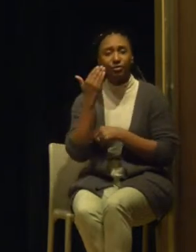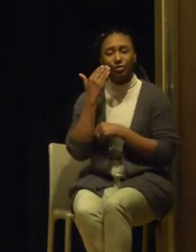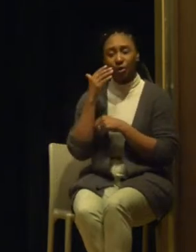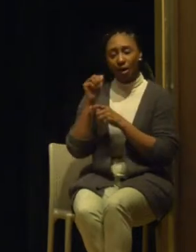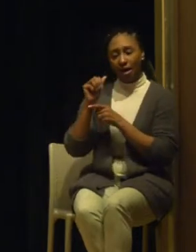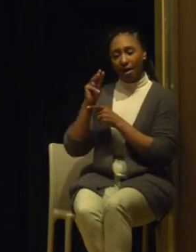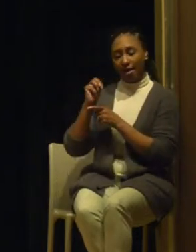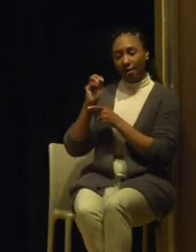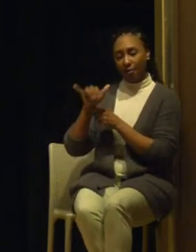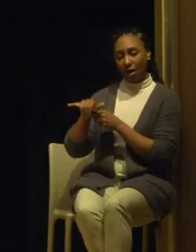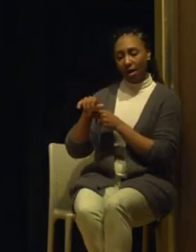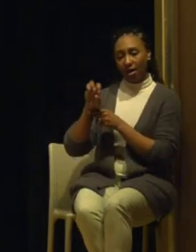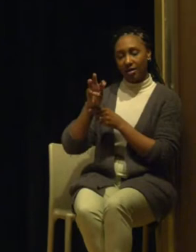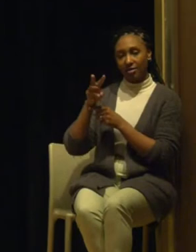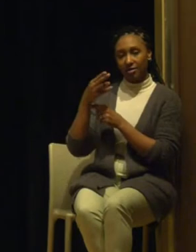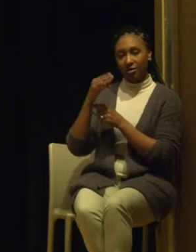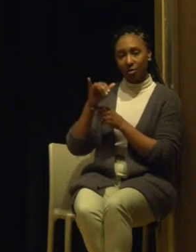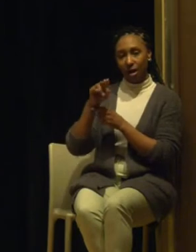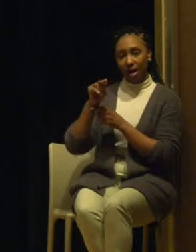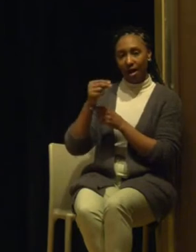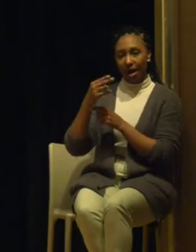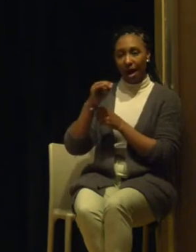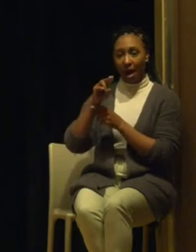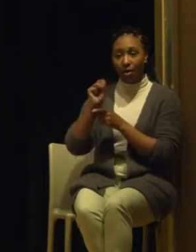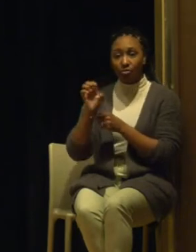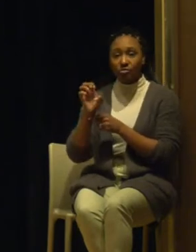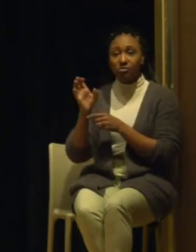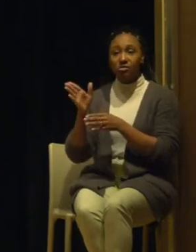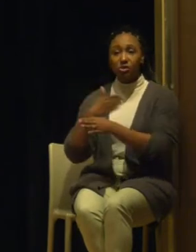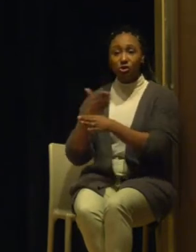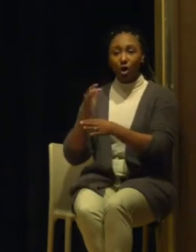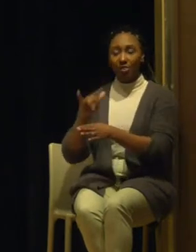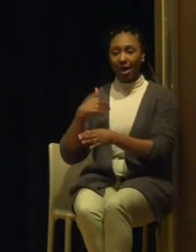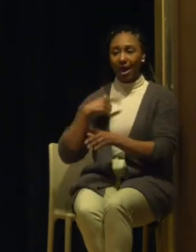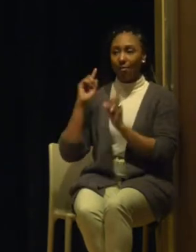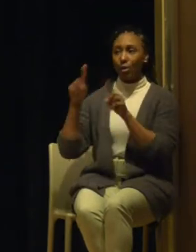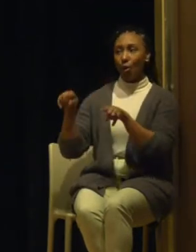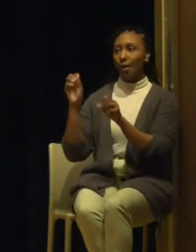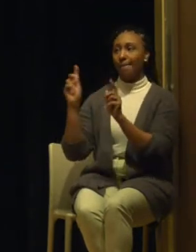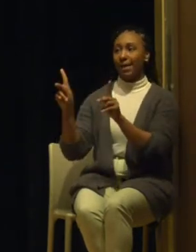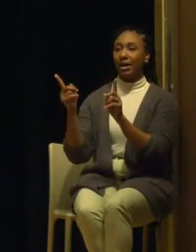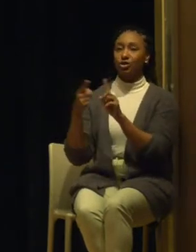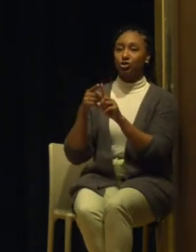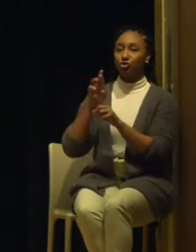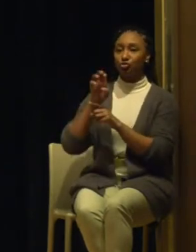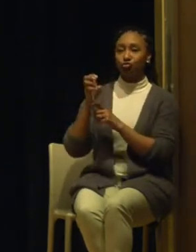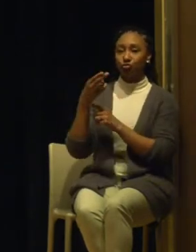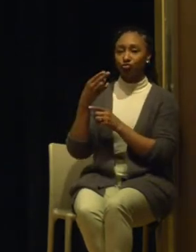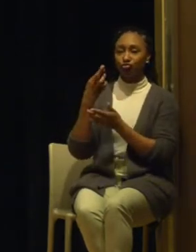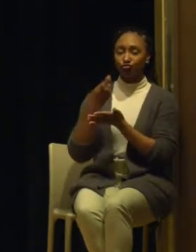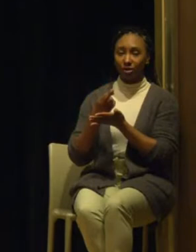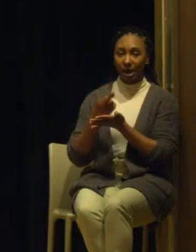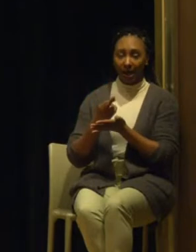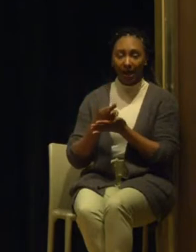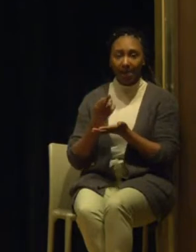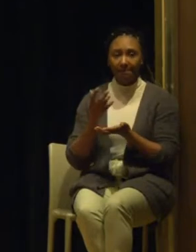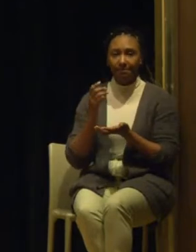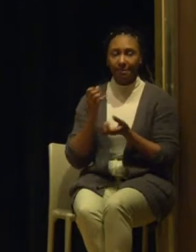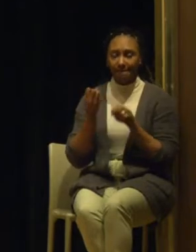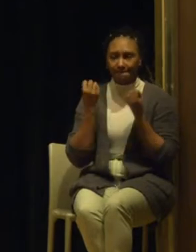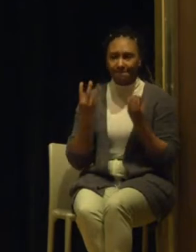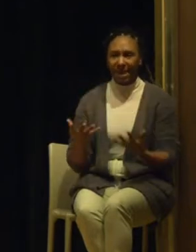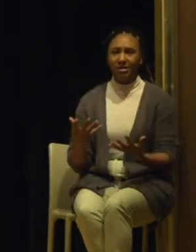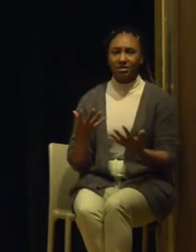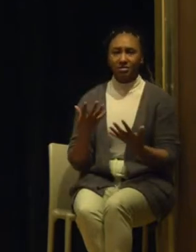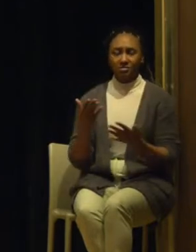song? I'm going back to rehab. Yeah. No. I mean, there are a lot of songs that refer to drug use. Mm-hmm.